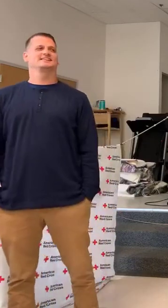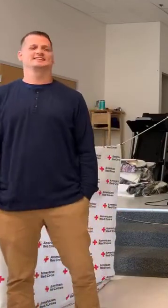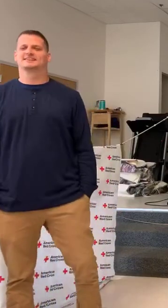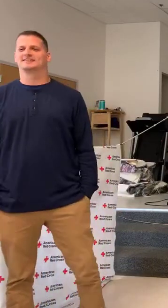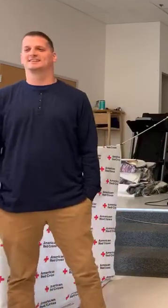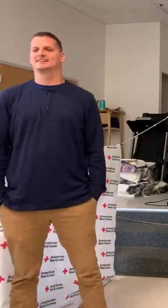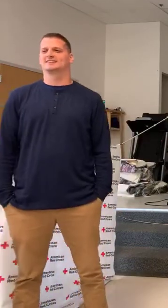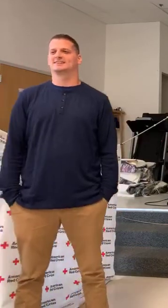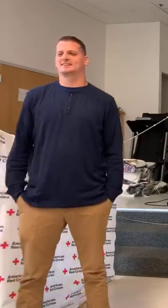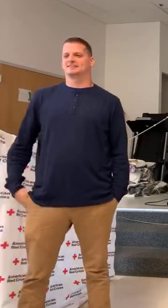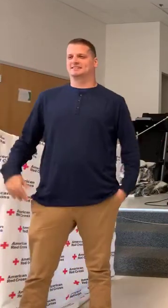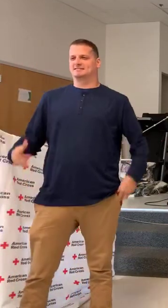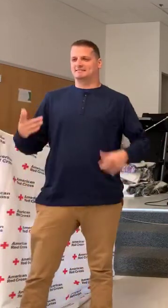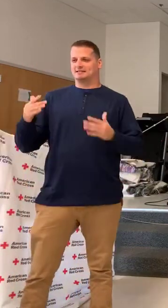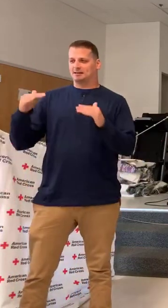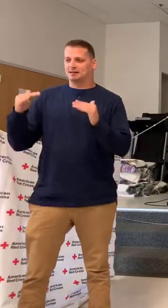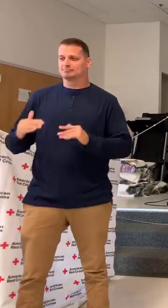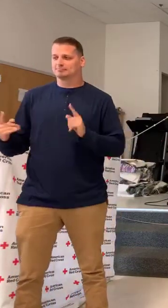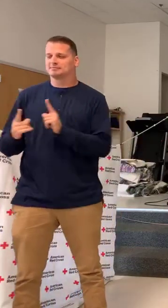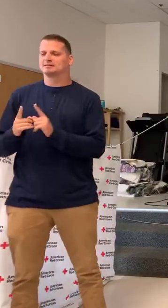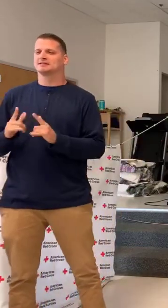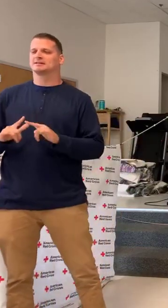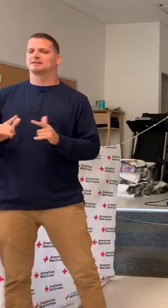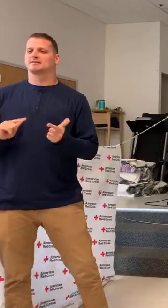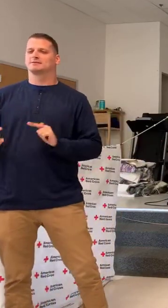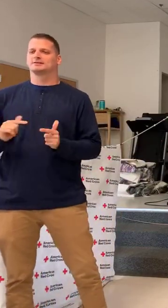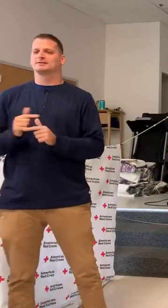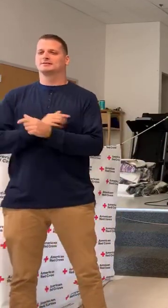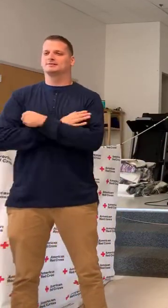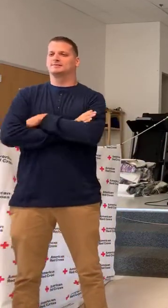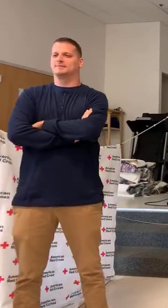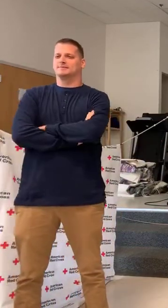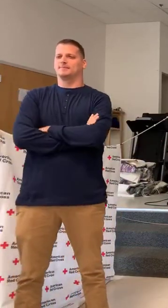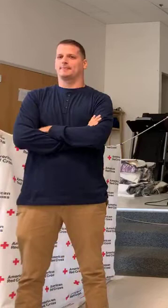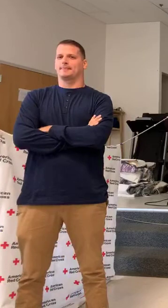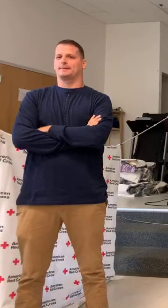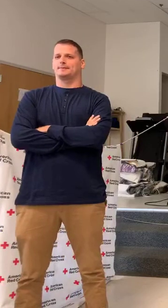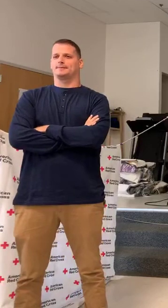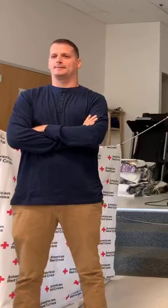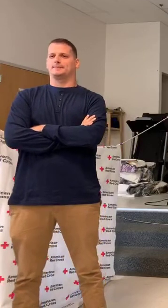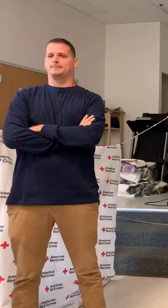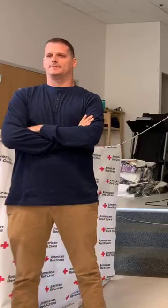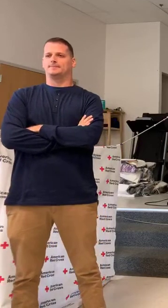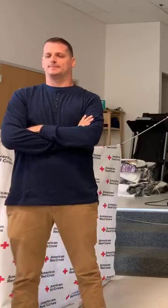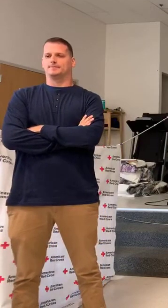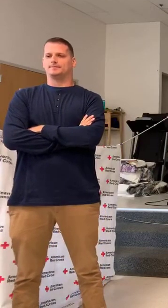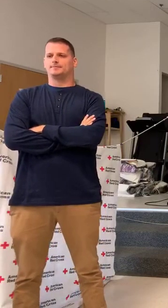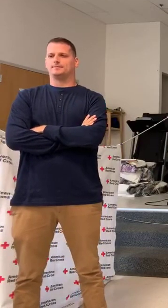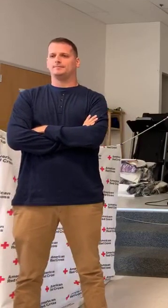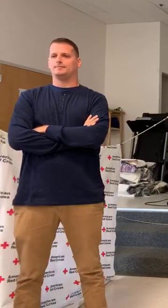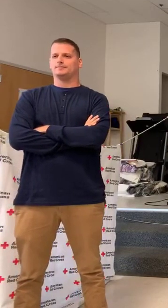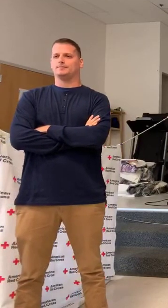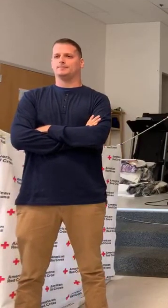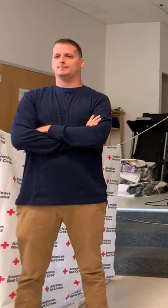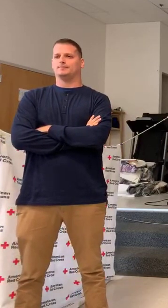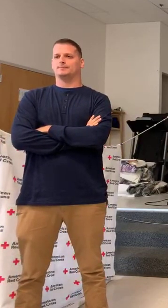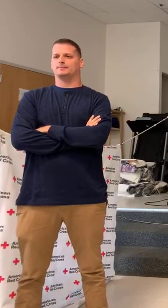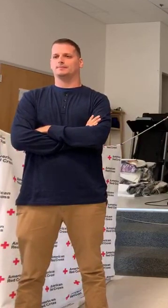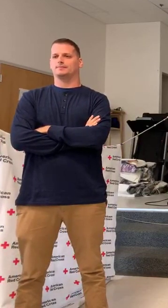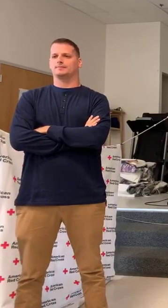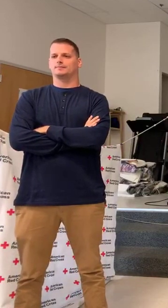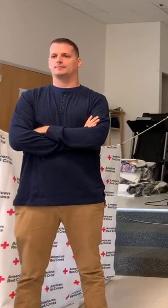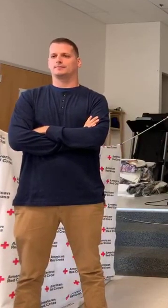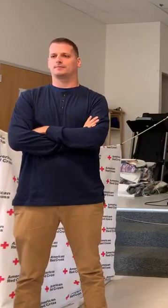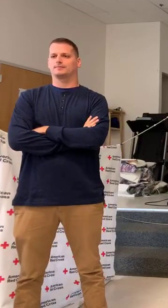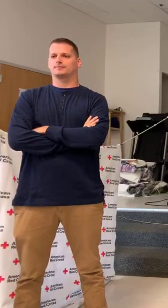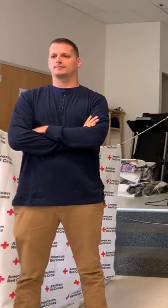I want to thank our online audience for joining us. We'll get started here shortly. We're going to start with a welcome from our Public Information Officer,